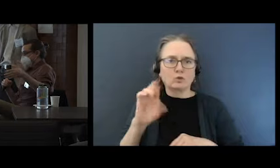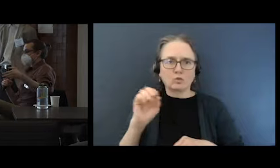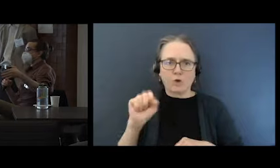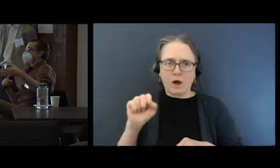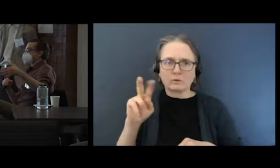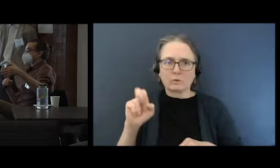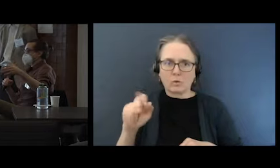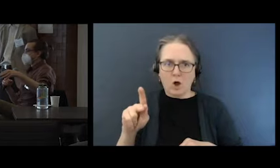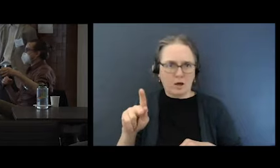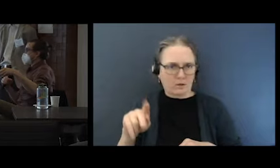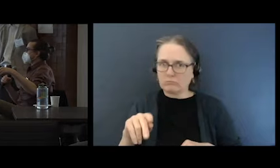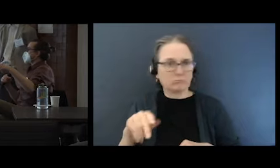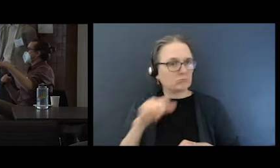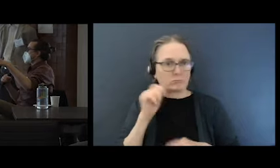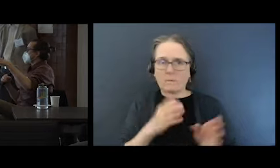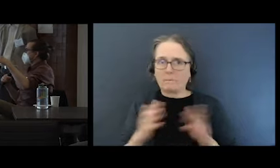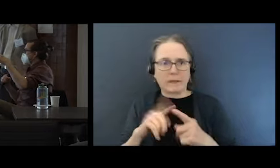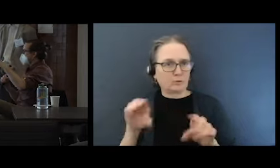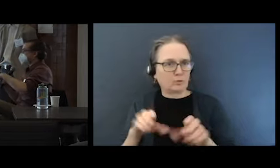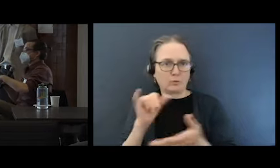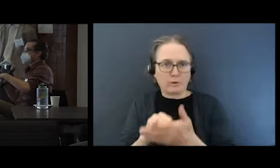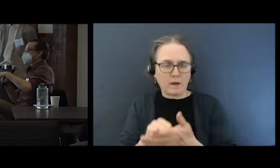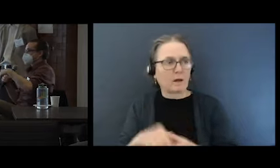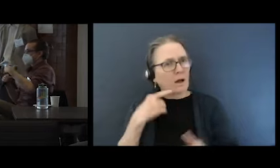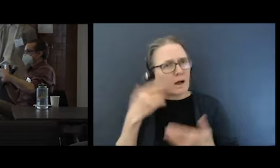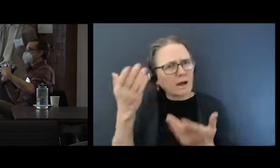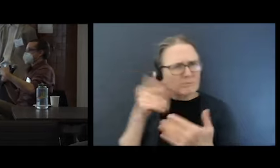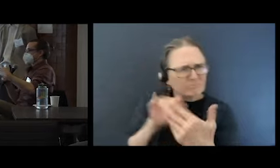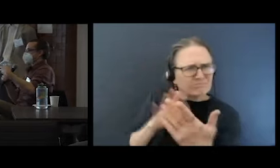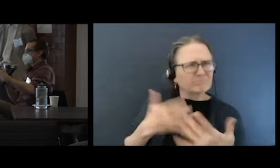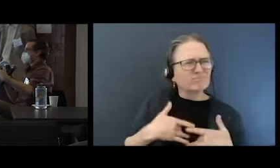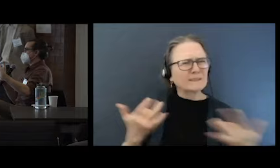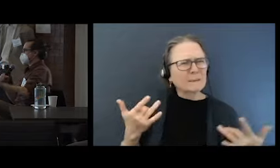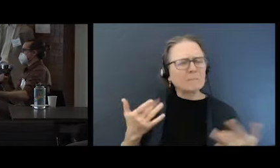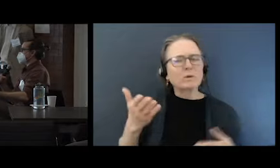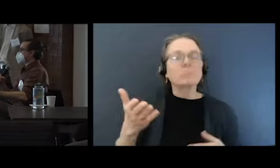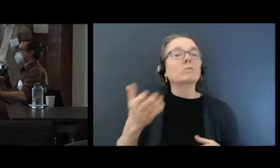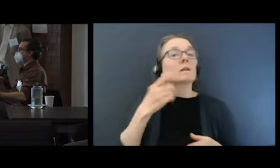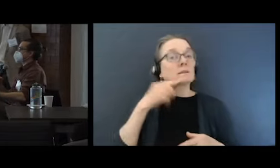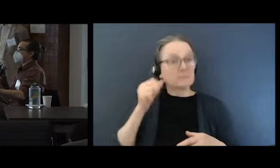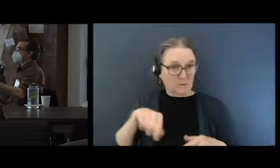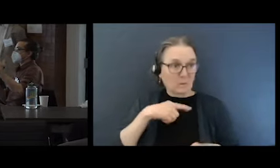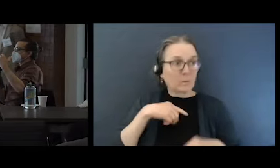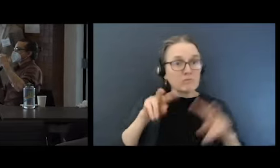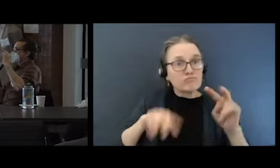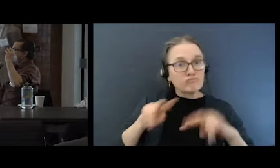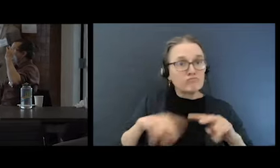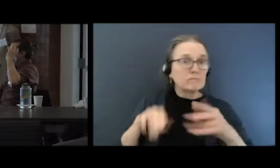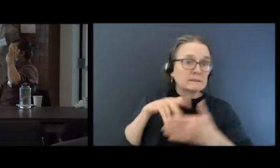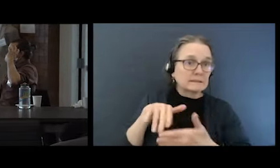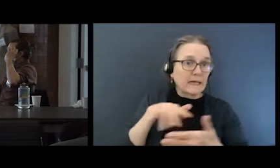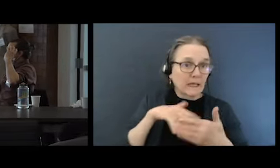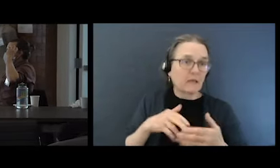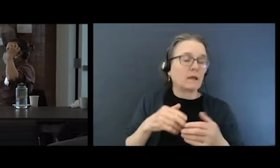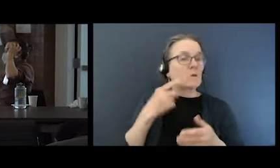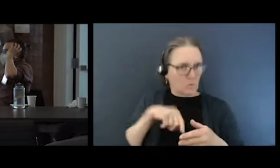pedestrian count at that intersection, and there wasn't enough pedestrians to justify a crosswalk. And I